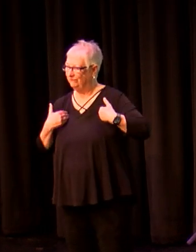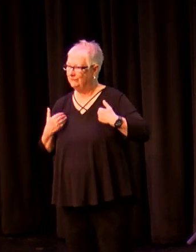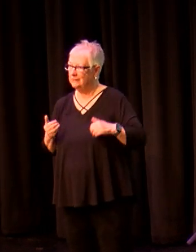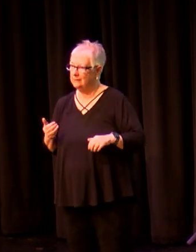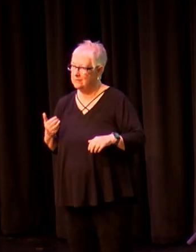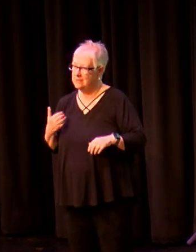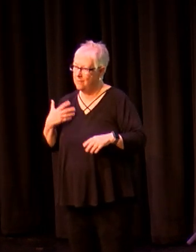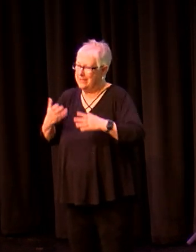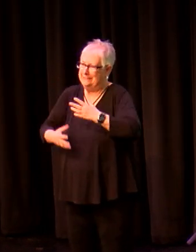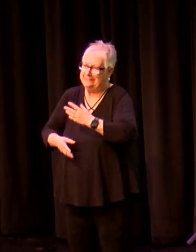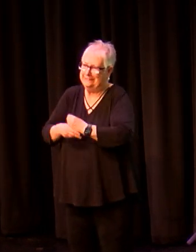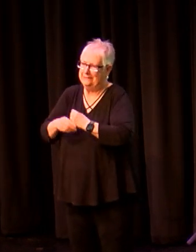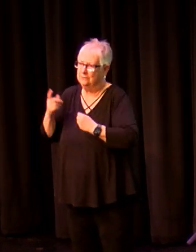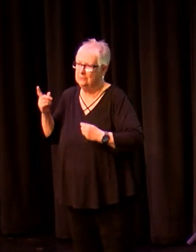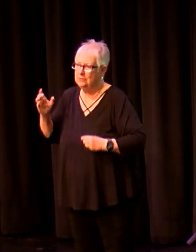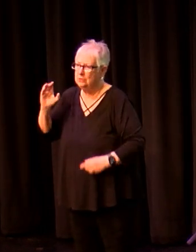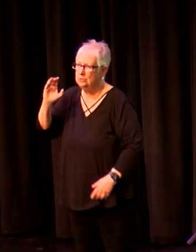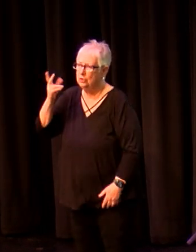Mile and perhaps